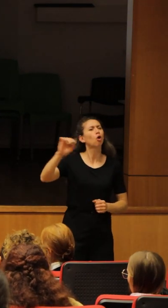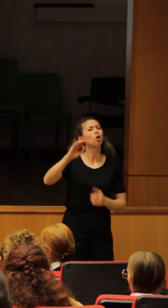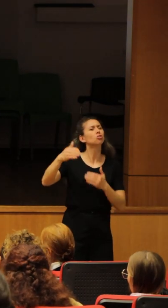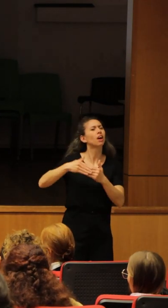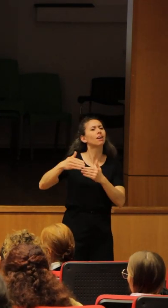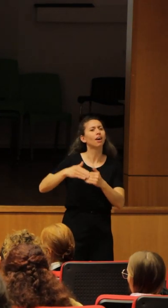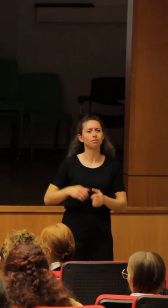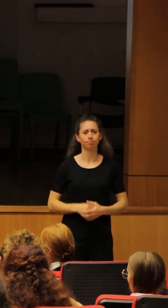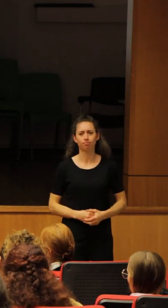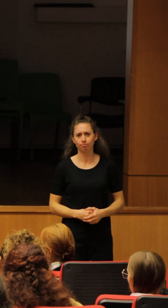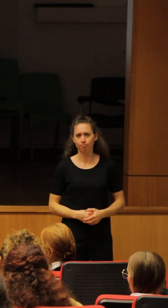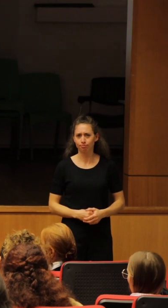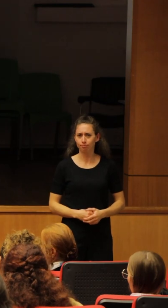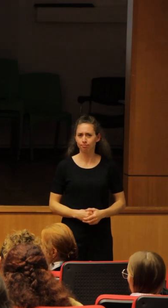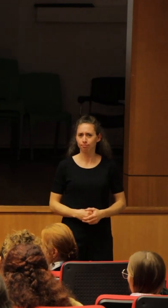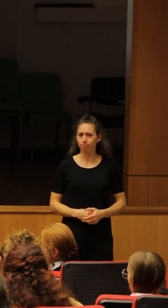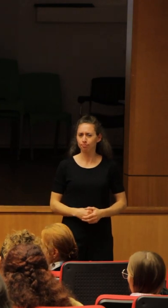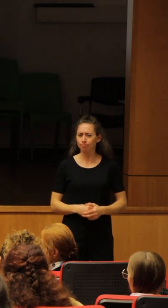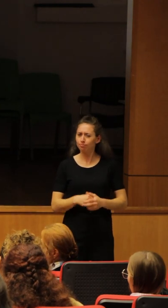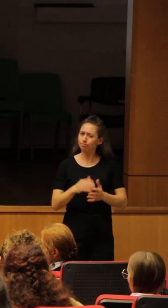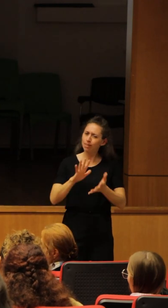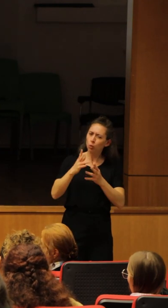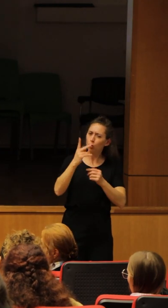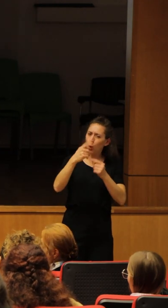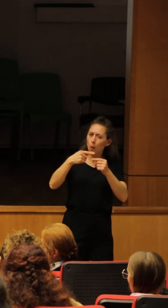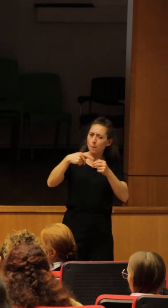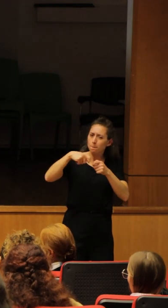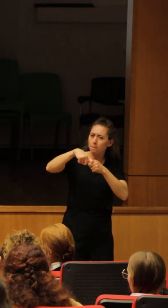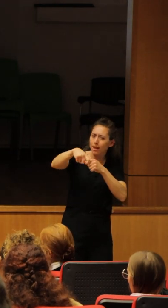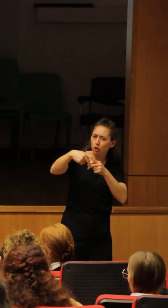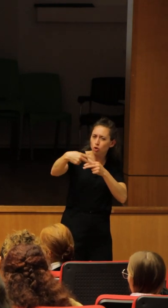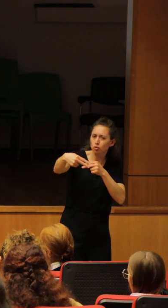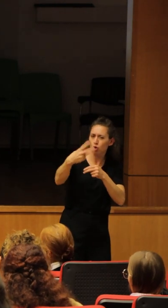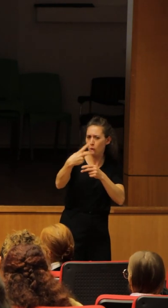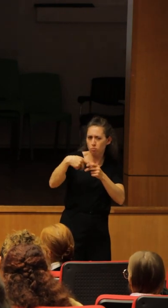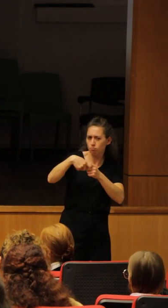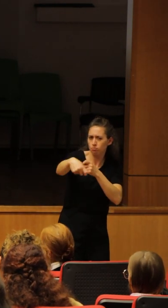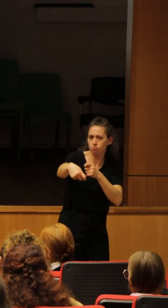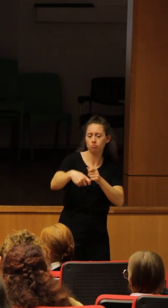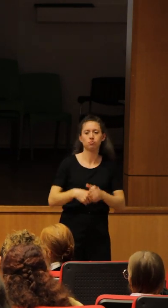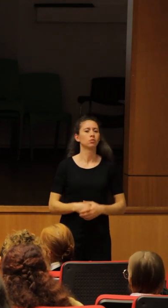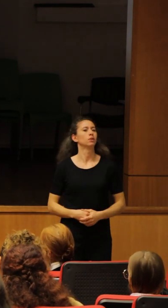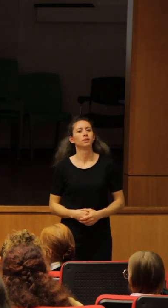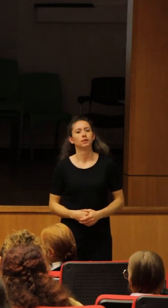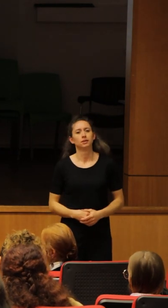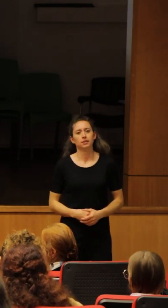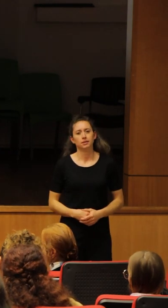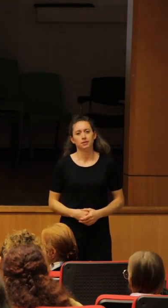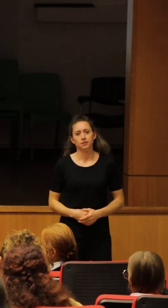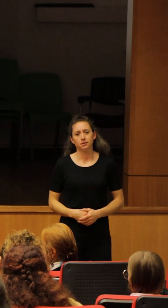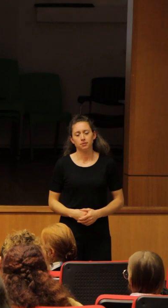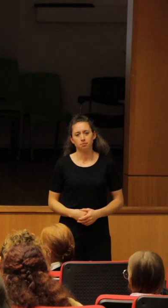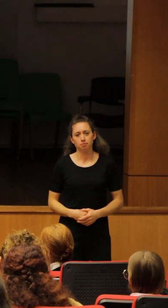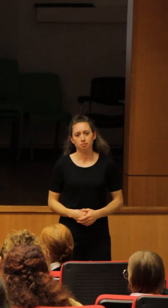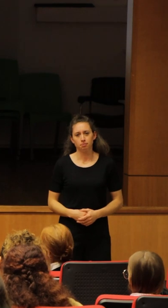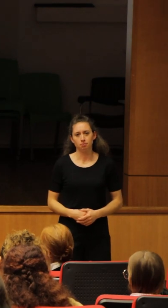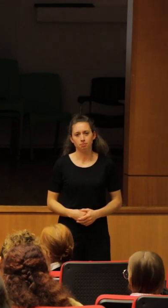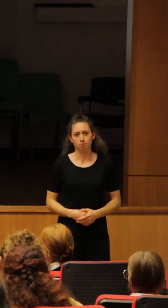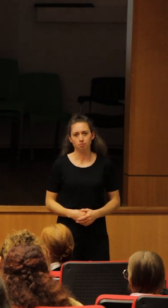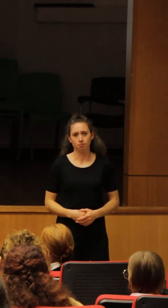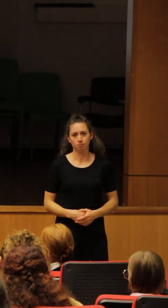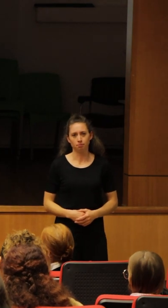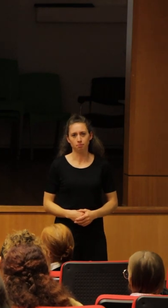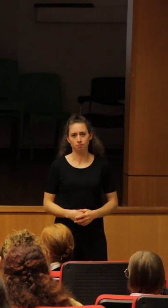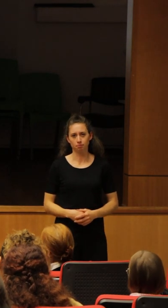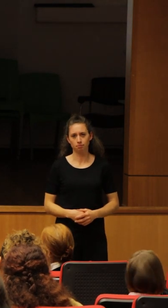está? Just the way you experience it now. A couple of meters. A couple of meters. Okay. See, that's a totally different perception of results. So it should be,